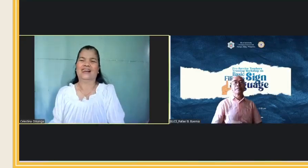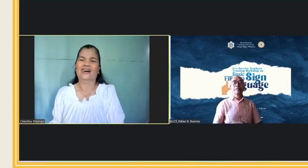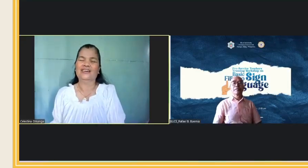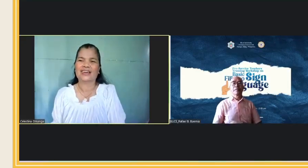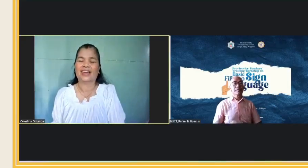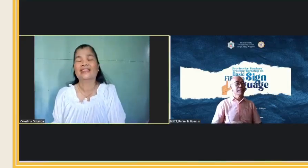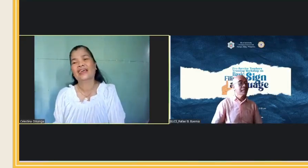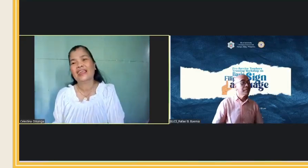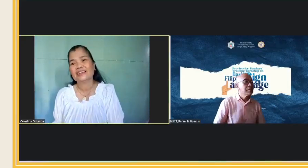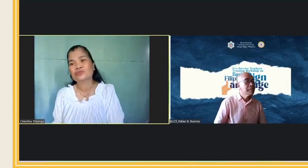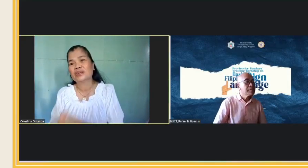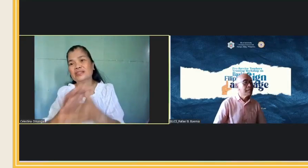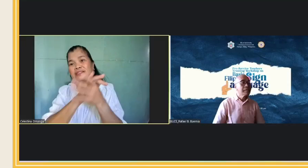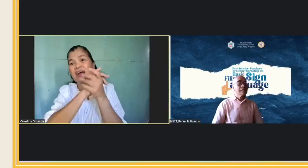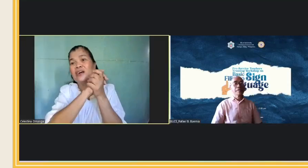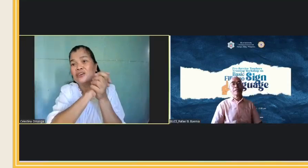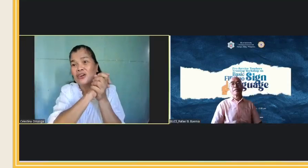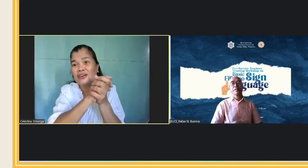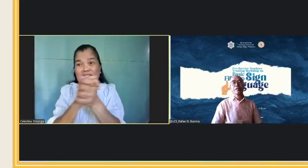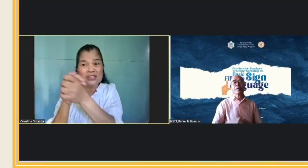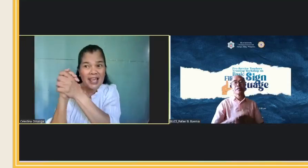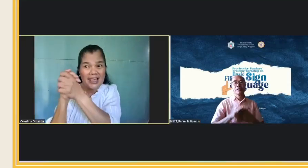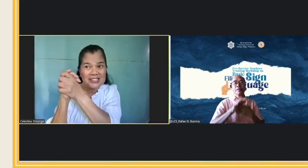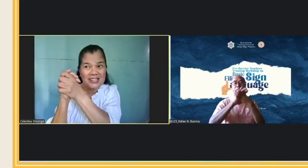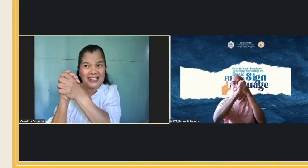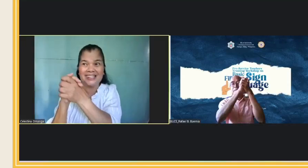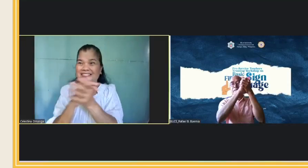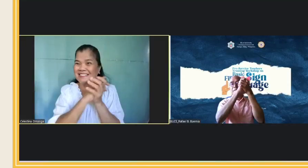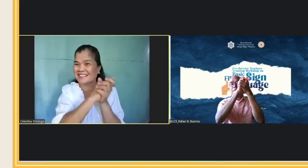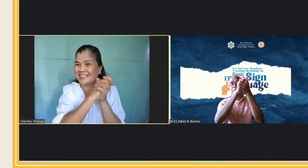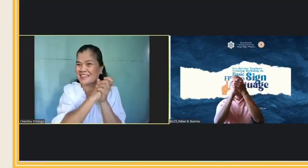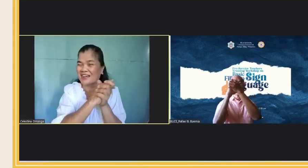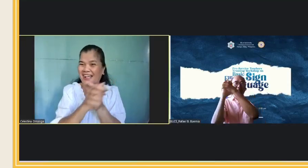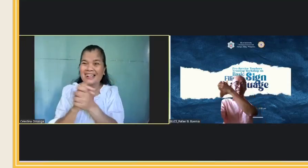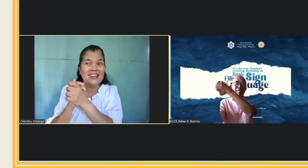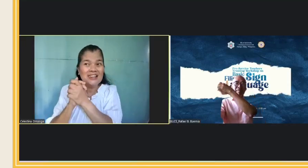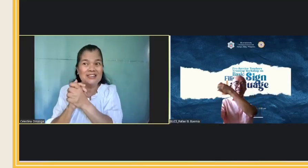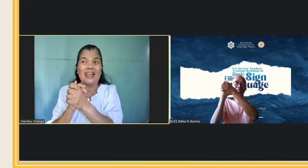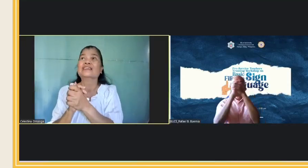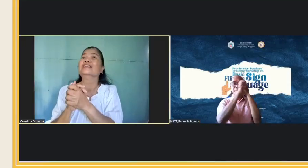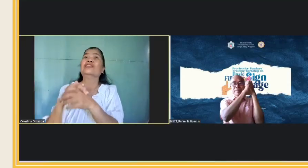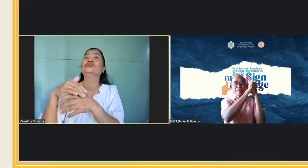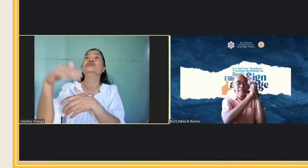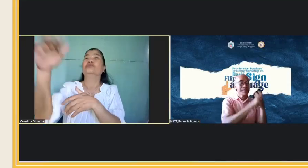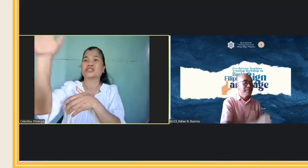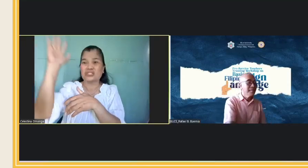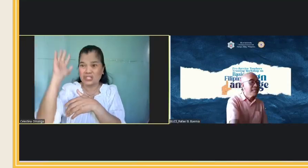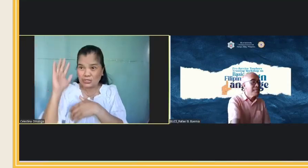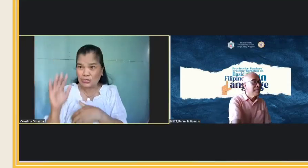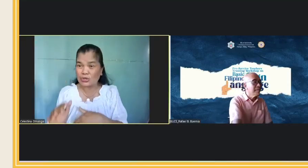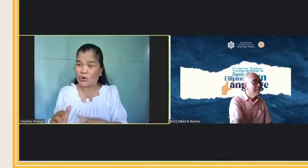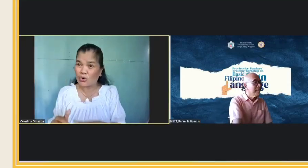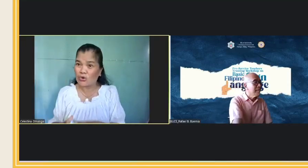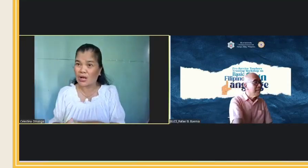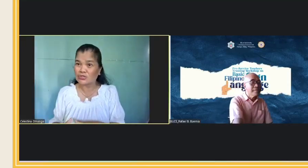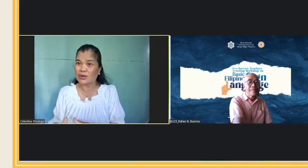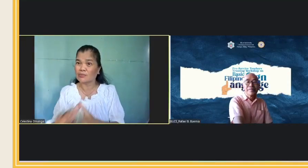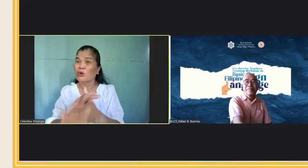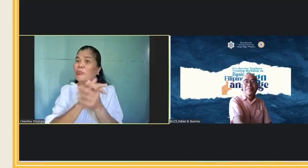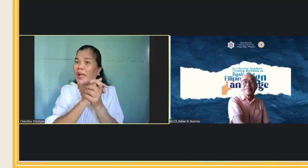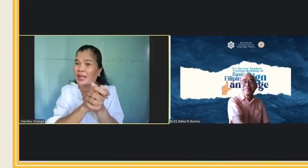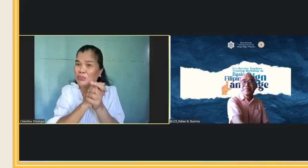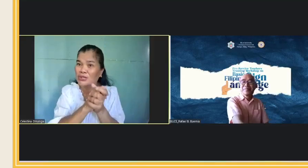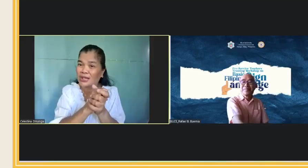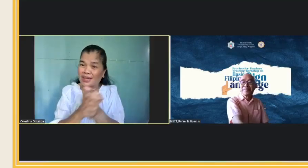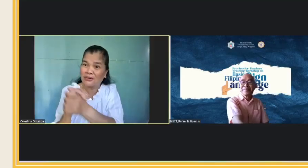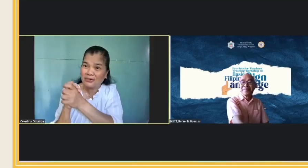Day. Okay. And the next word is the congratulations. Diba? na nandun pa sa stage yung i-congratulate